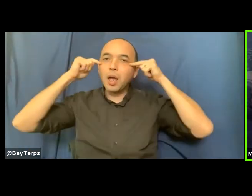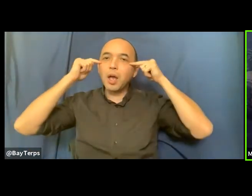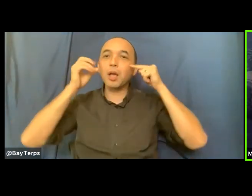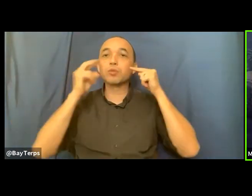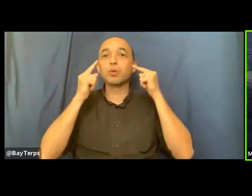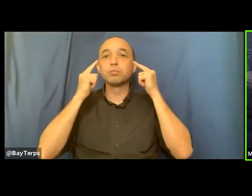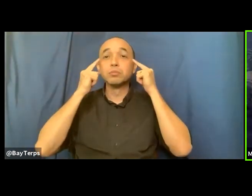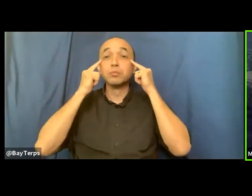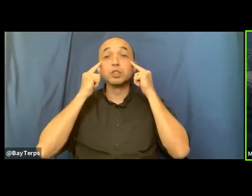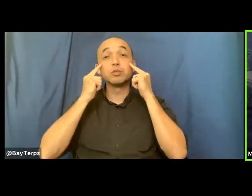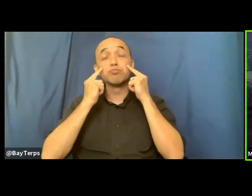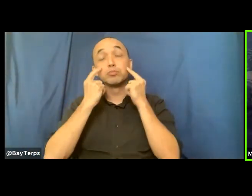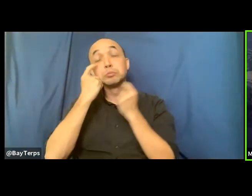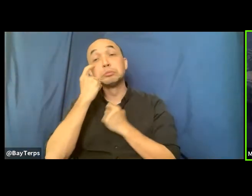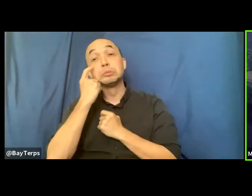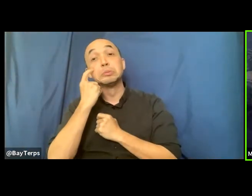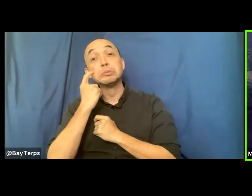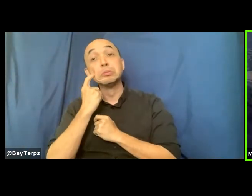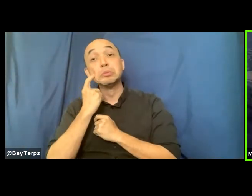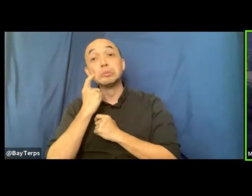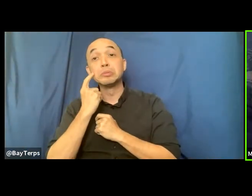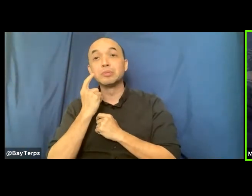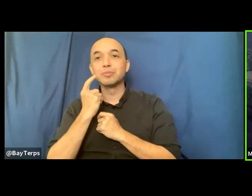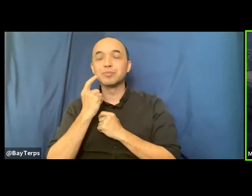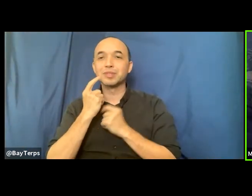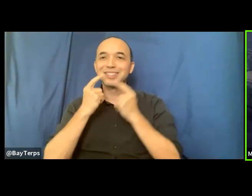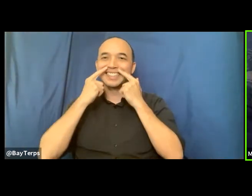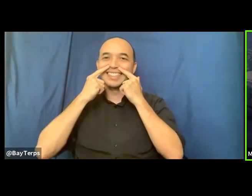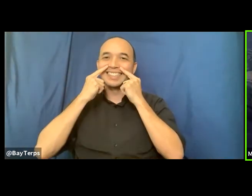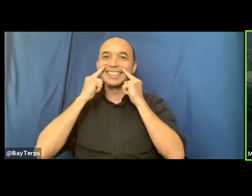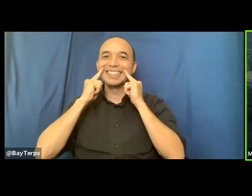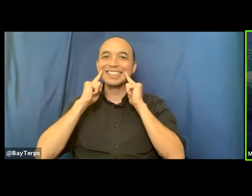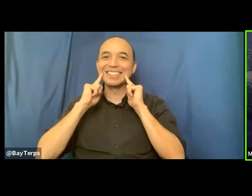tears, you know, smile lines.